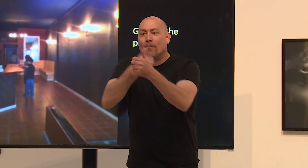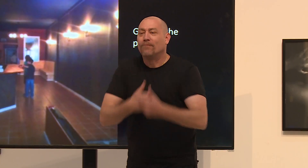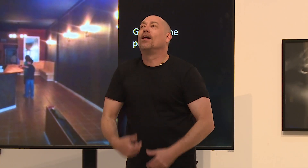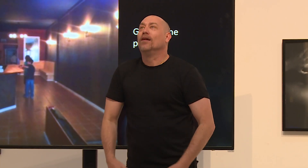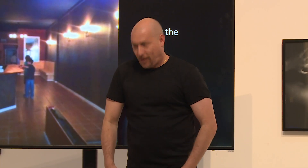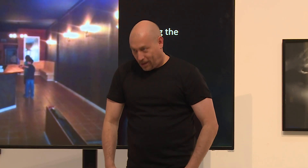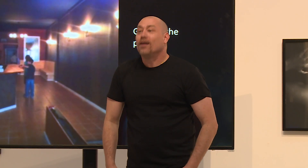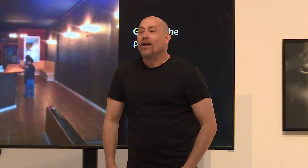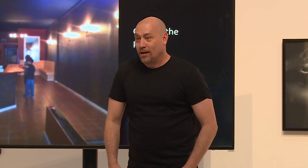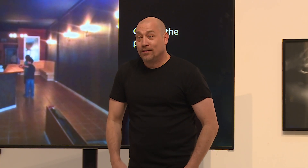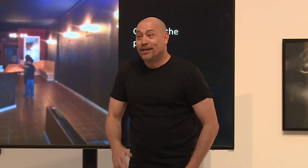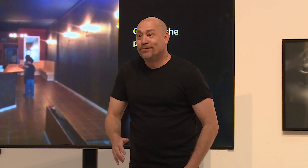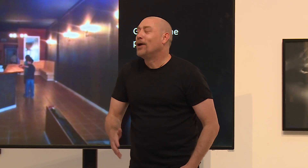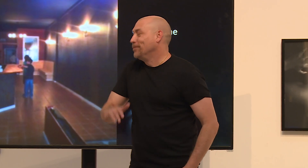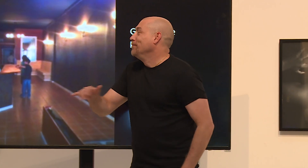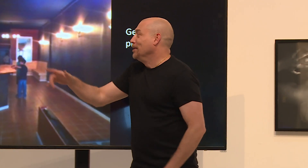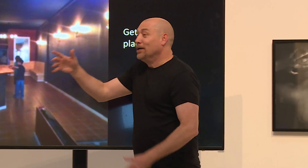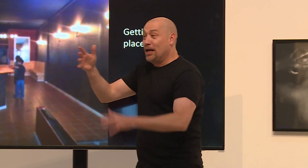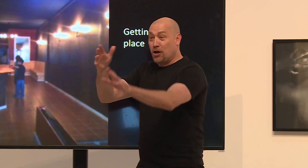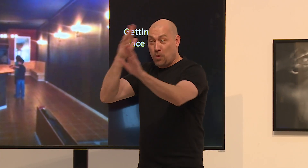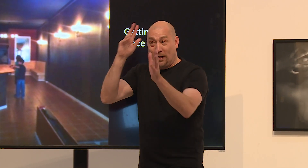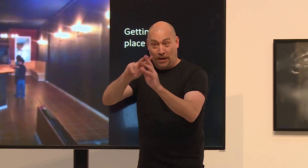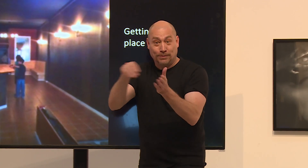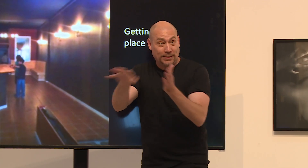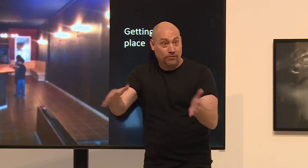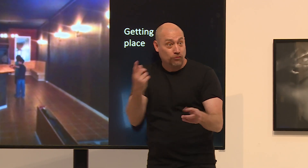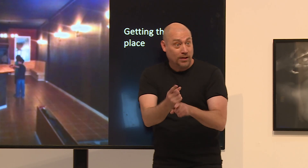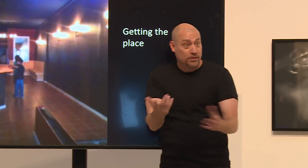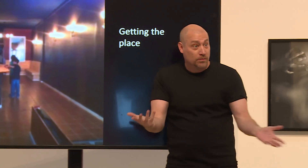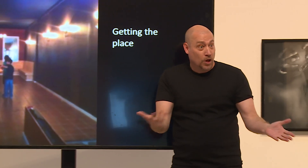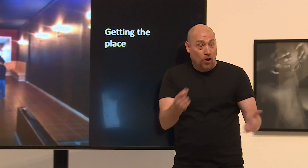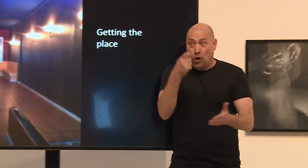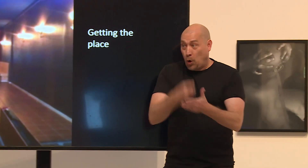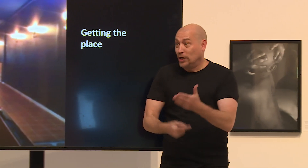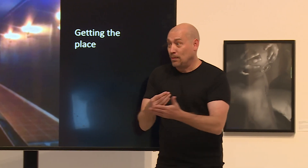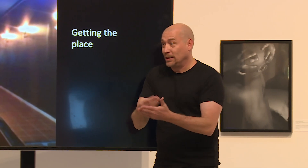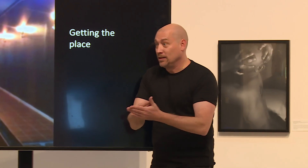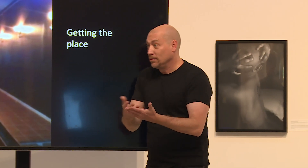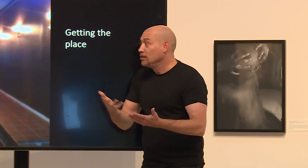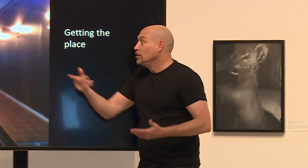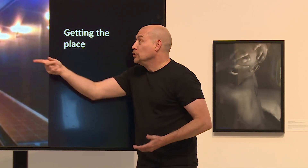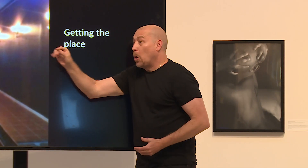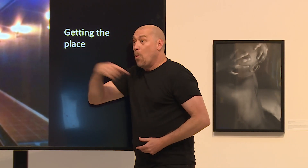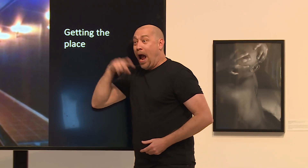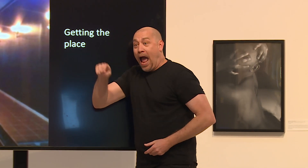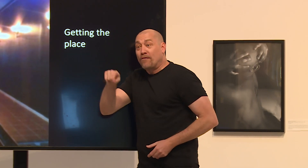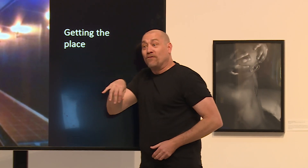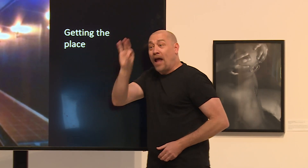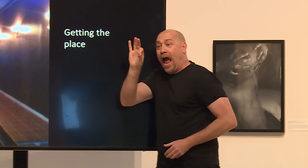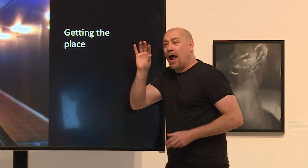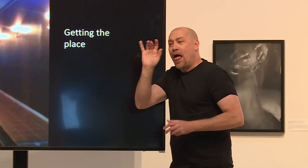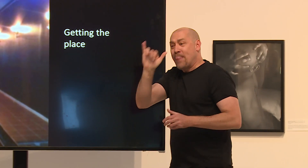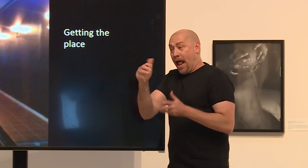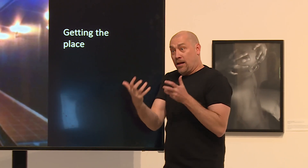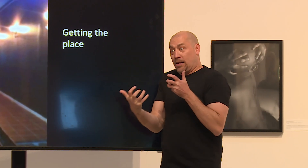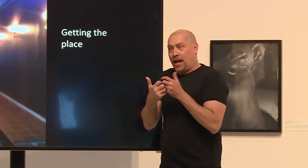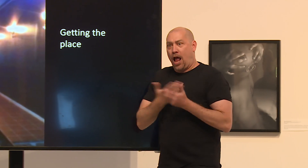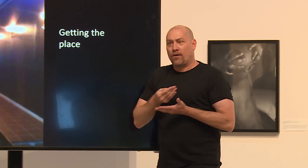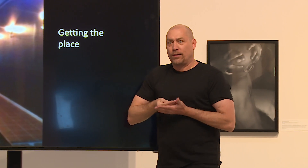out here. Nod your heads. Yeah, no. It's extremely expensive to have property there. And we had to